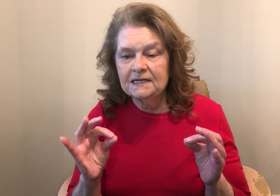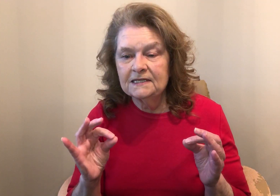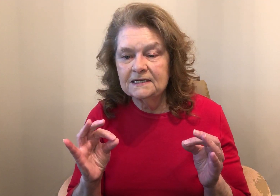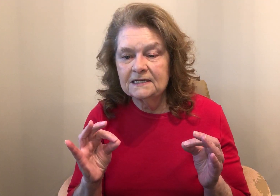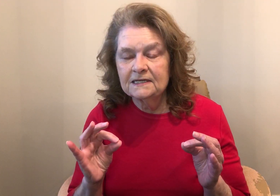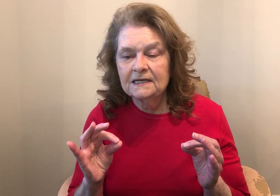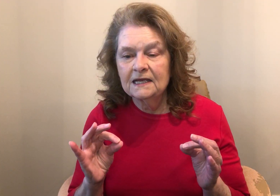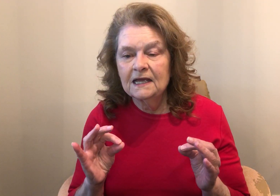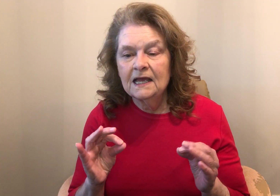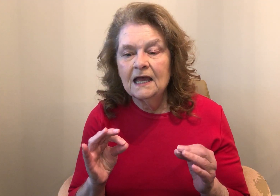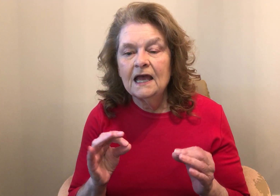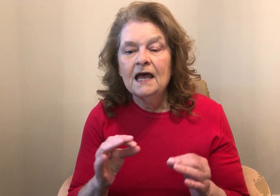sentence.